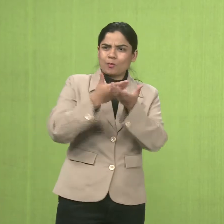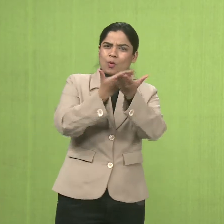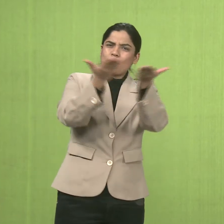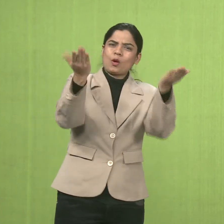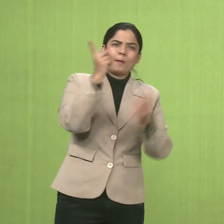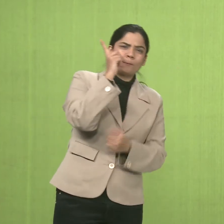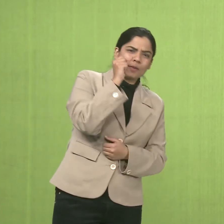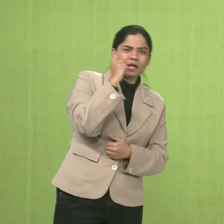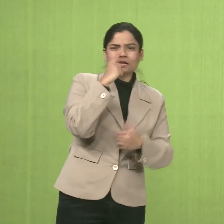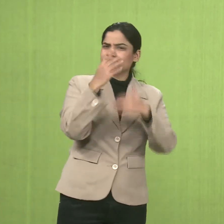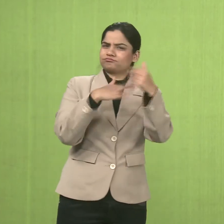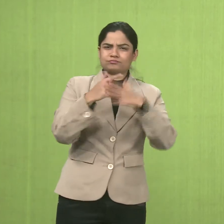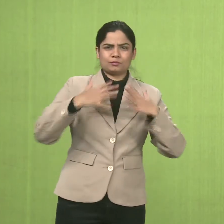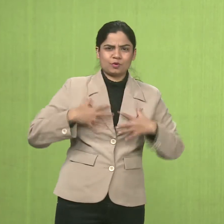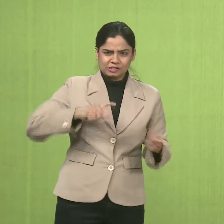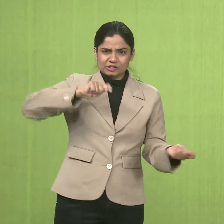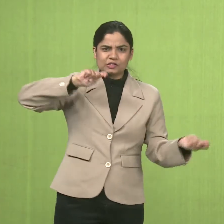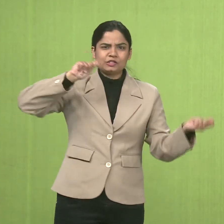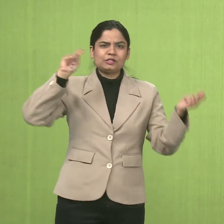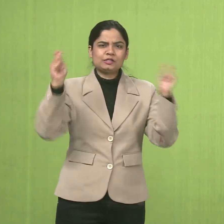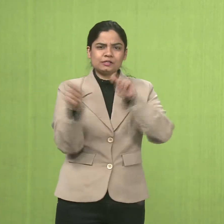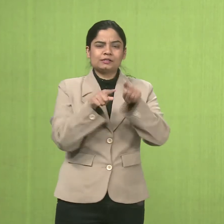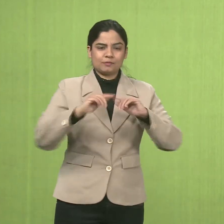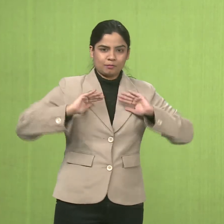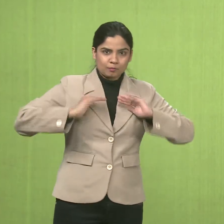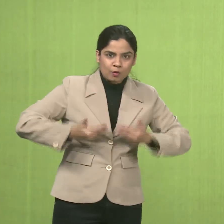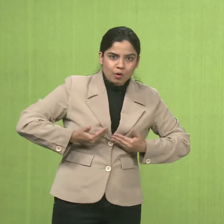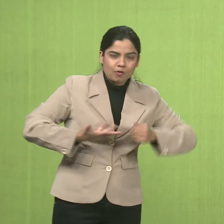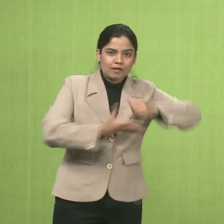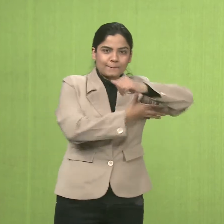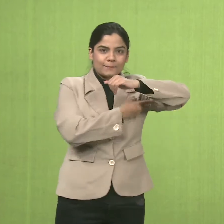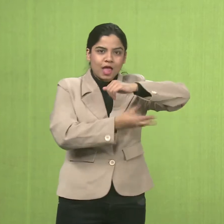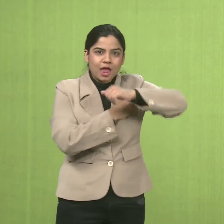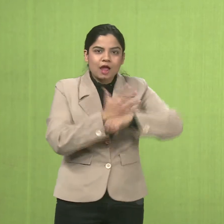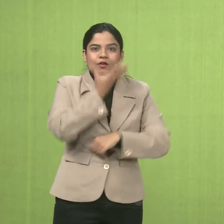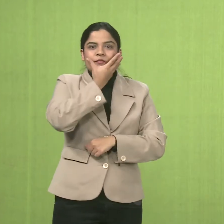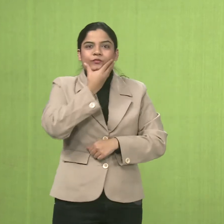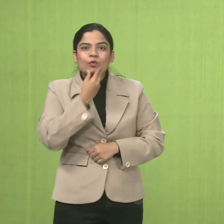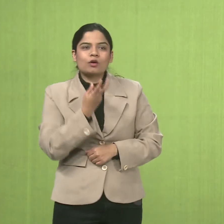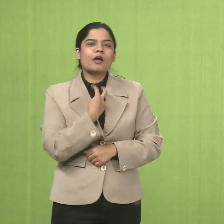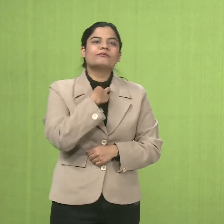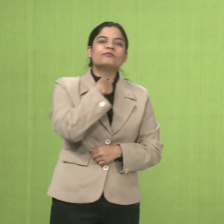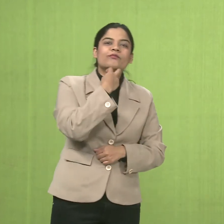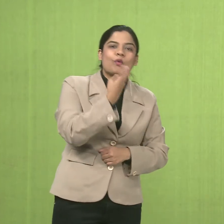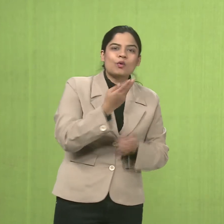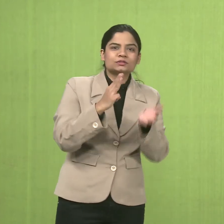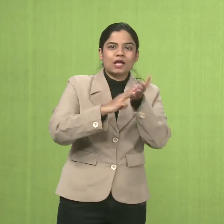bodily changes that happen in both men and women at this time, growing of beard, changing